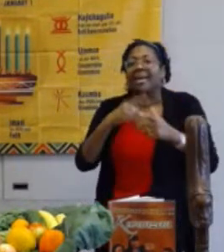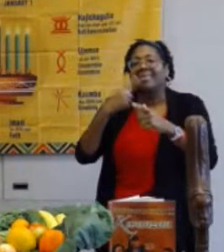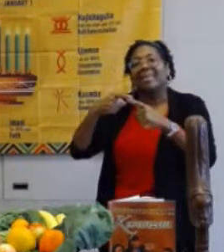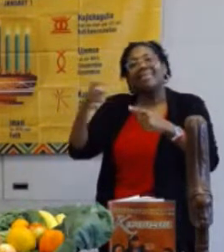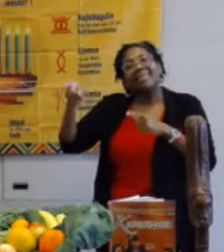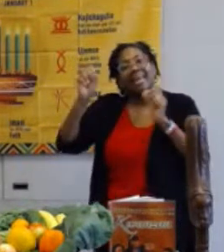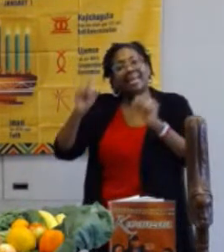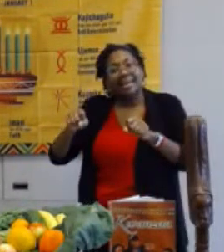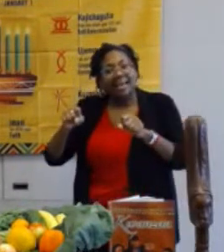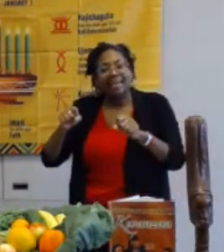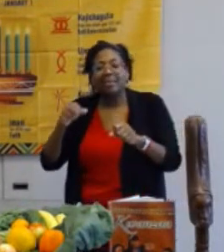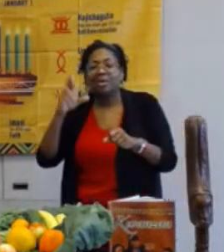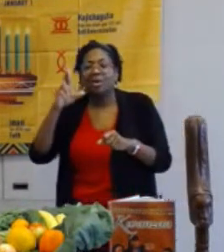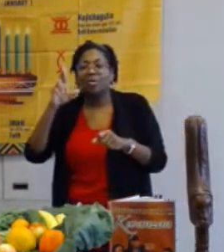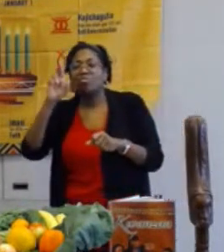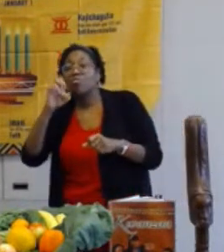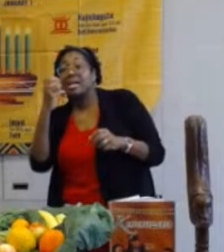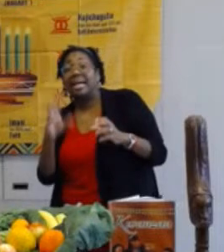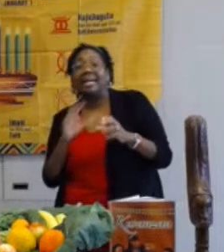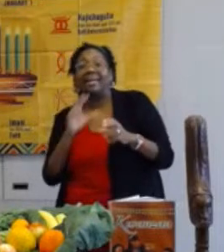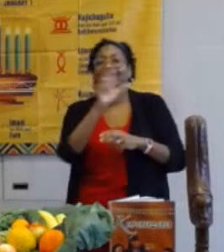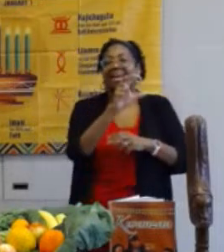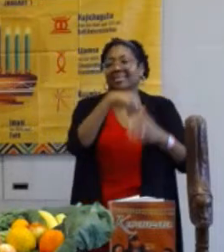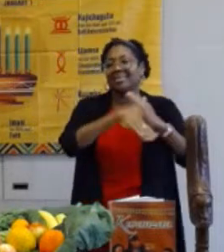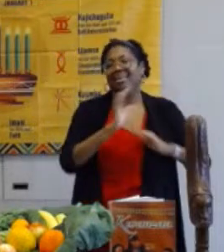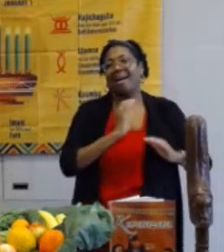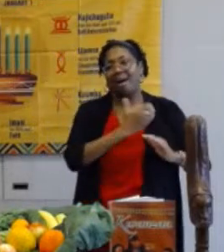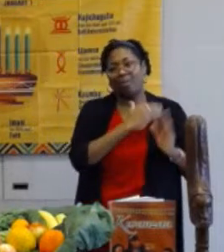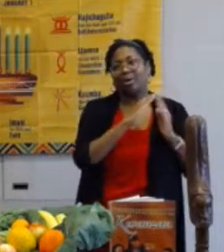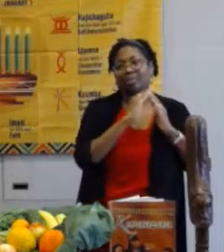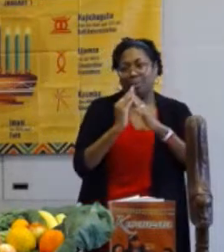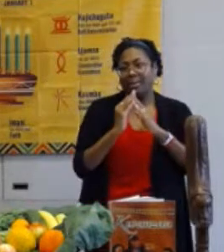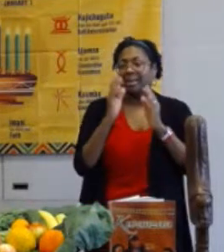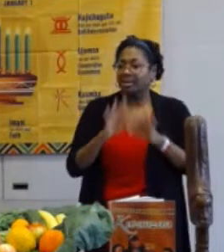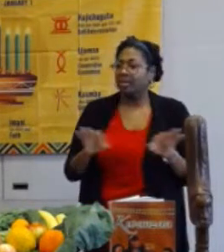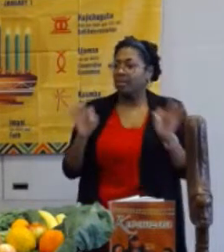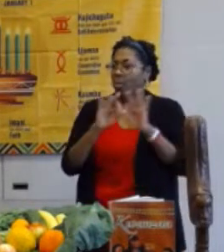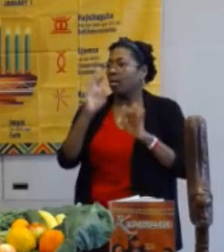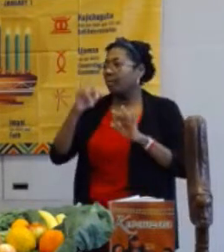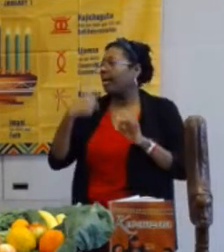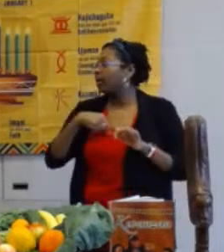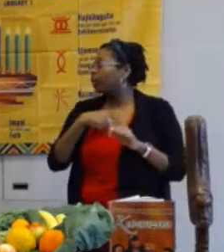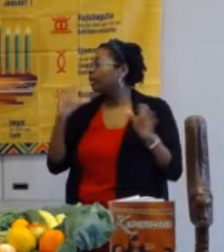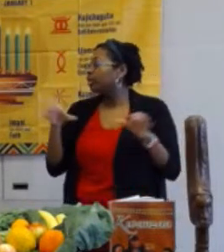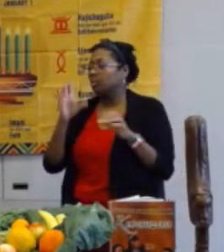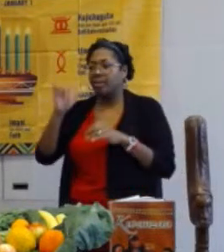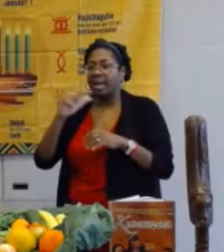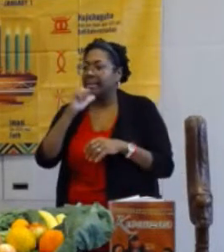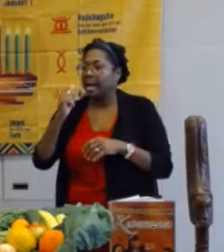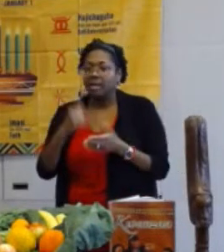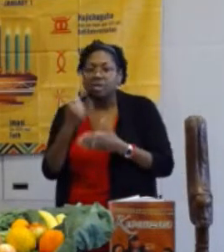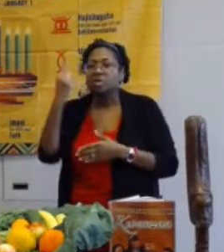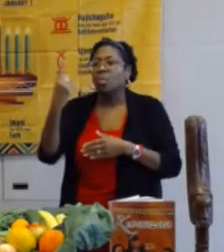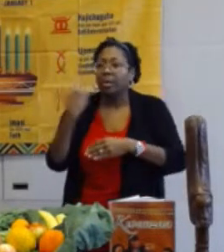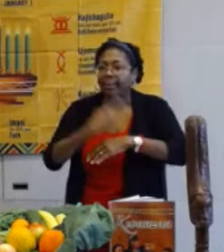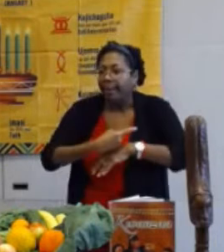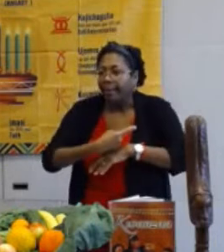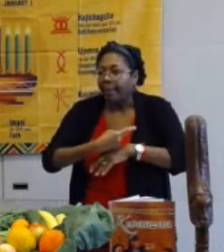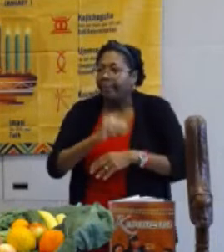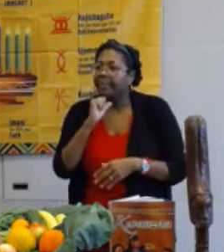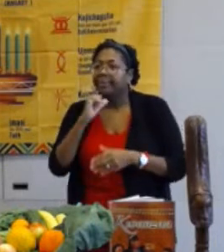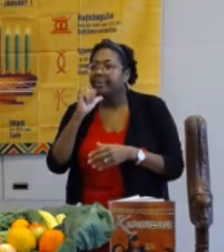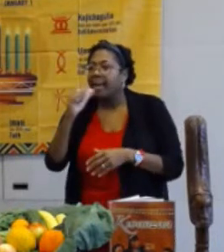into our community. It's really important that we do that. Not just one day, not just during Kwanzaa,